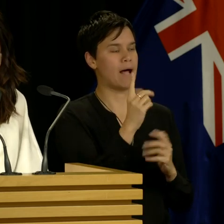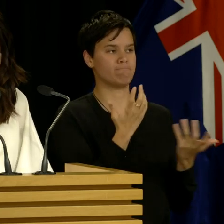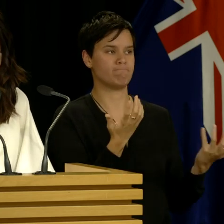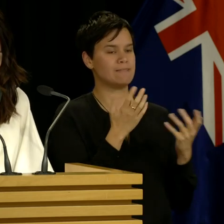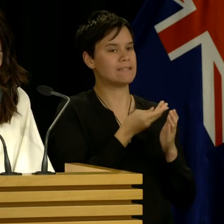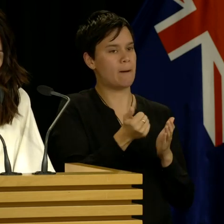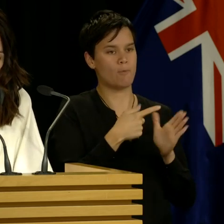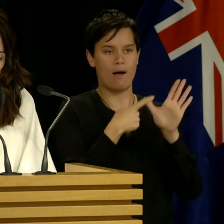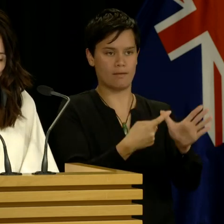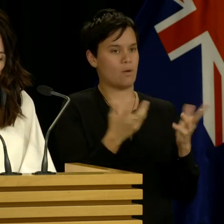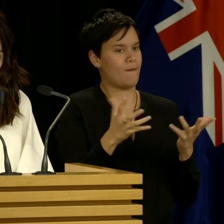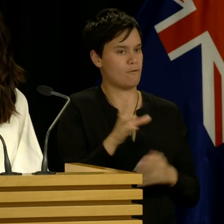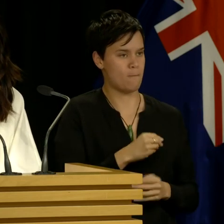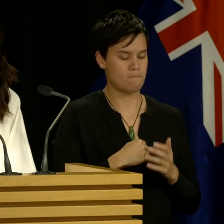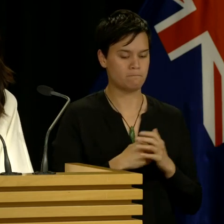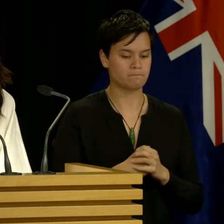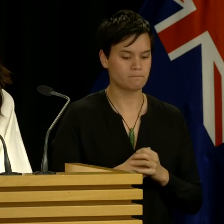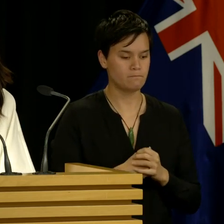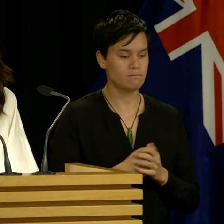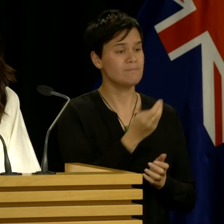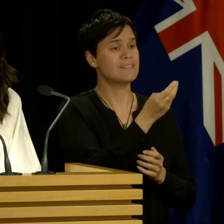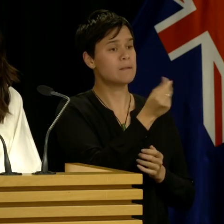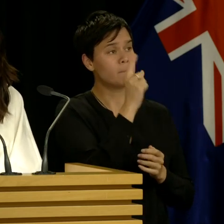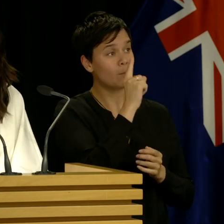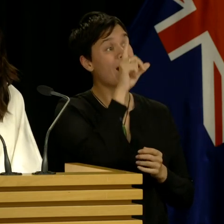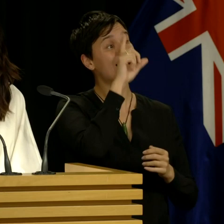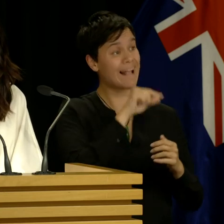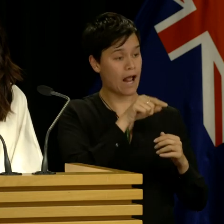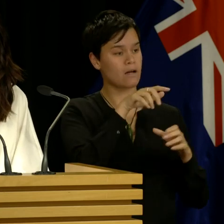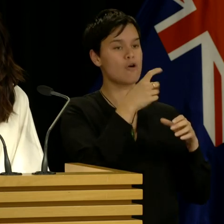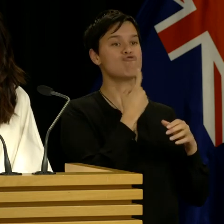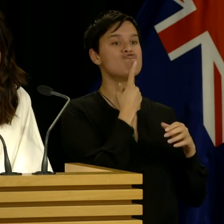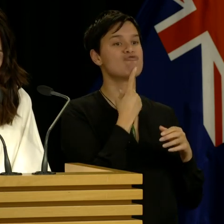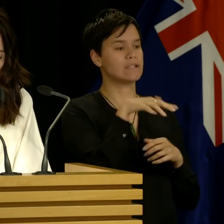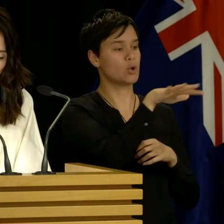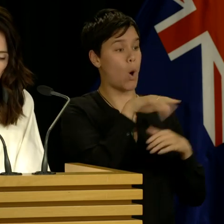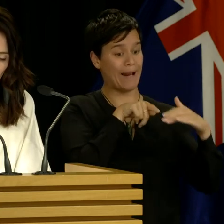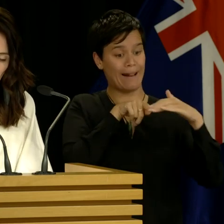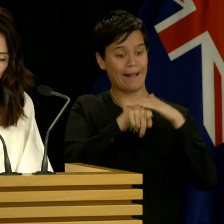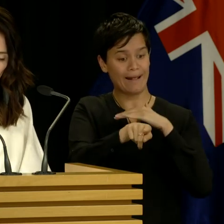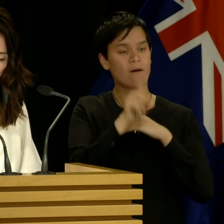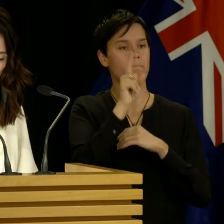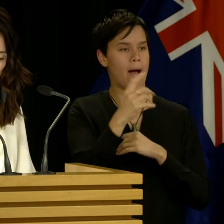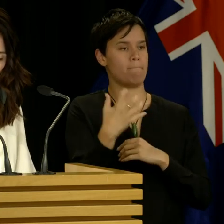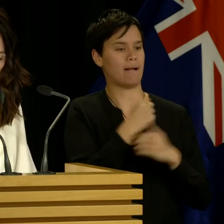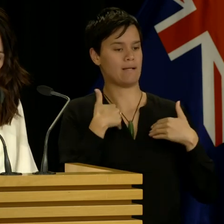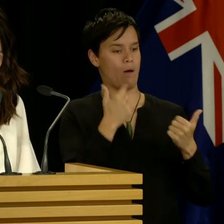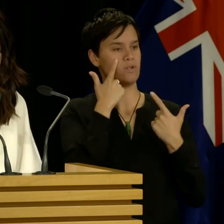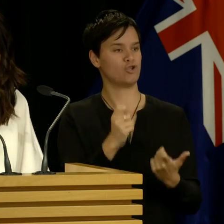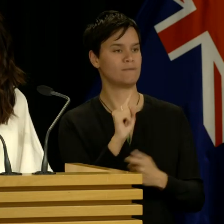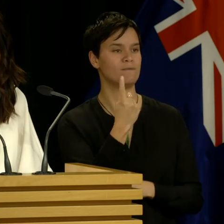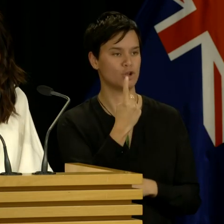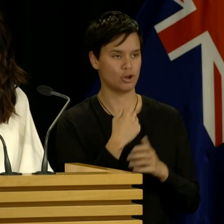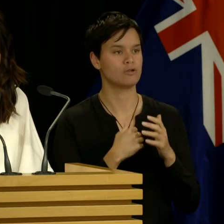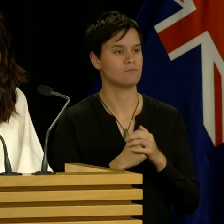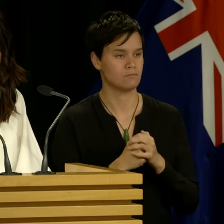to return home are permitted to leave these zones, but may be subject to health checks. NFAT continues to advise New Zealanders to